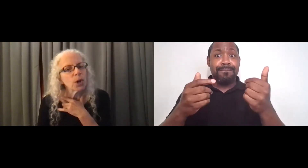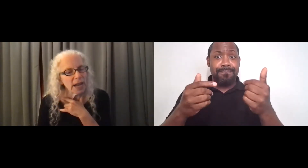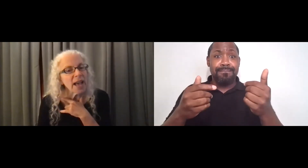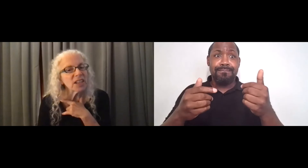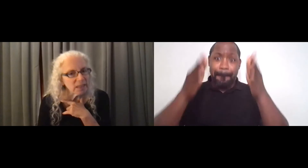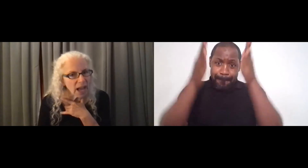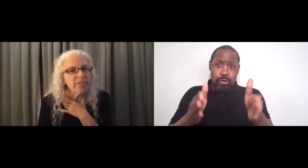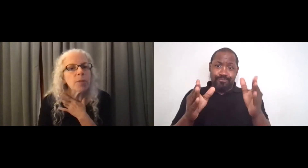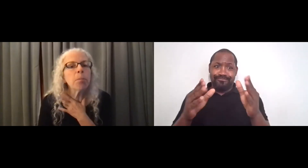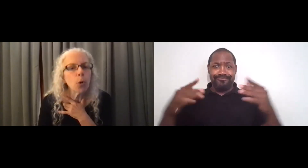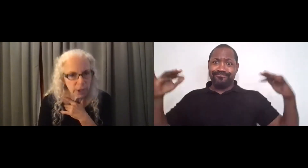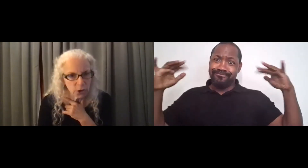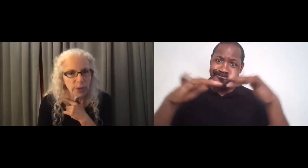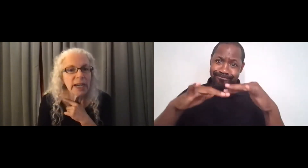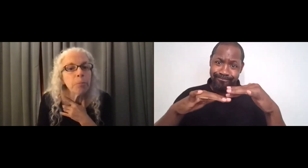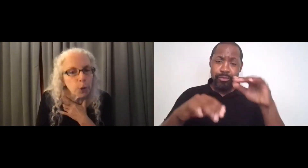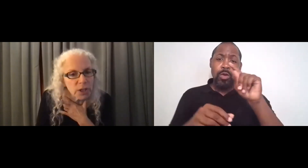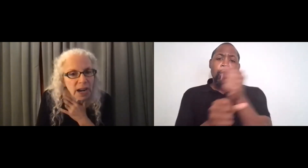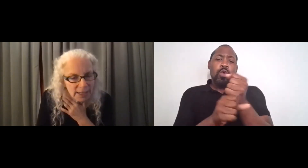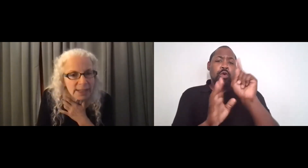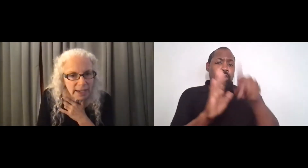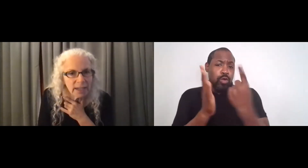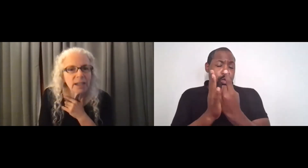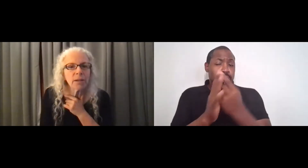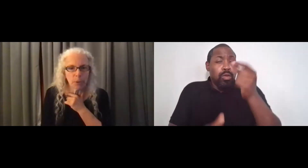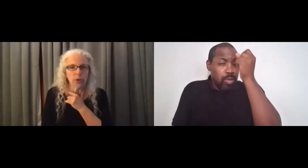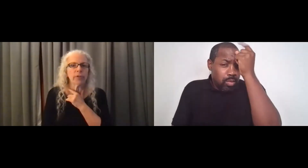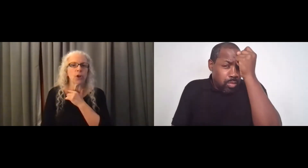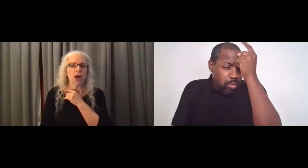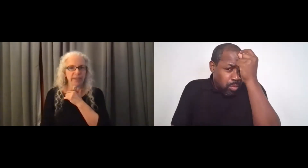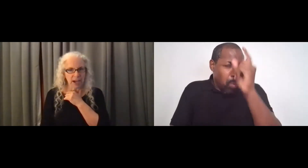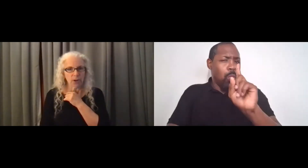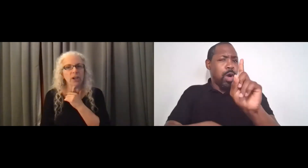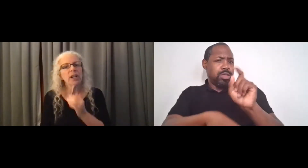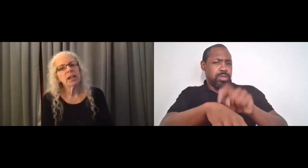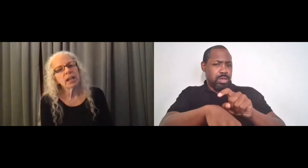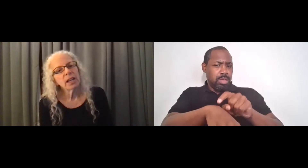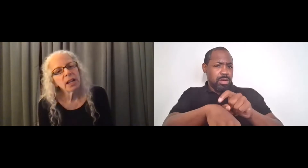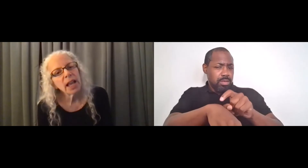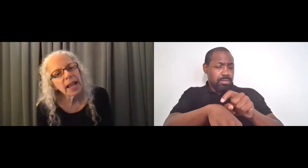to have a live component to it, an in-person on-site component for the coffee hour.